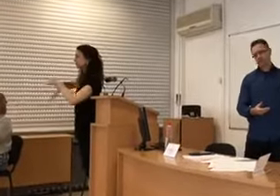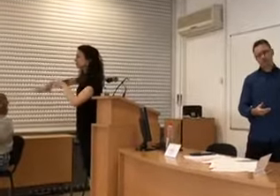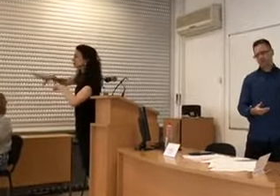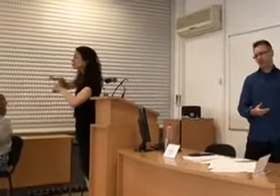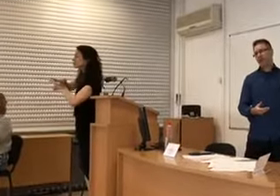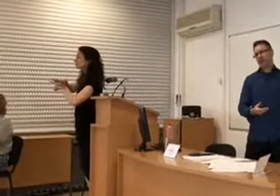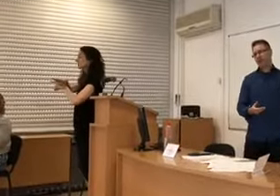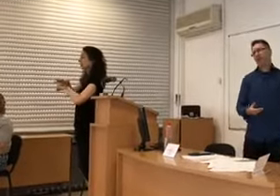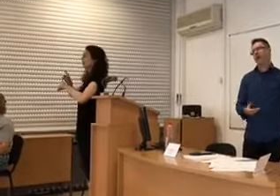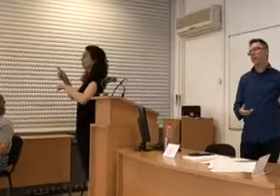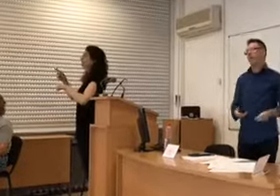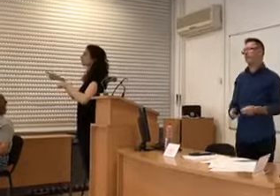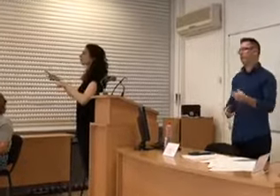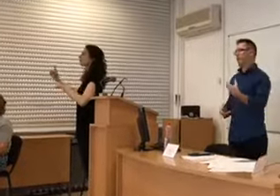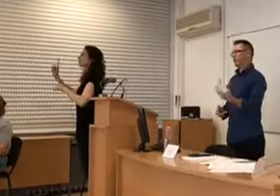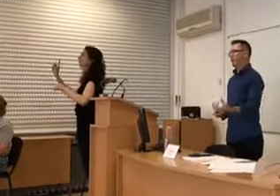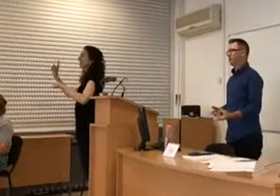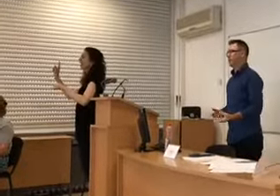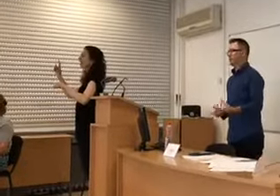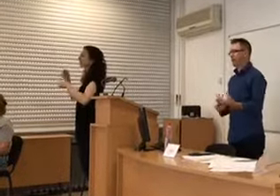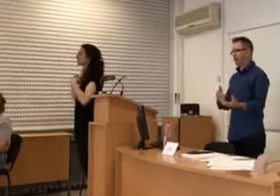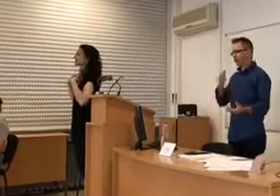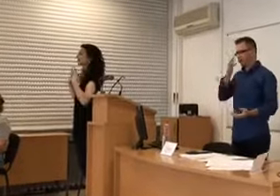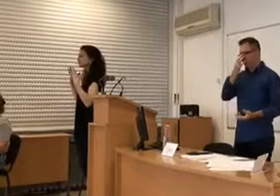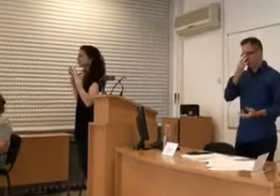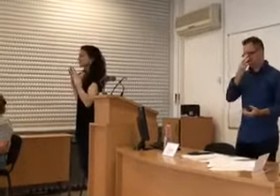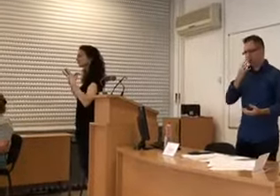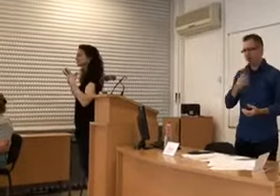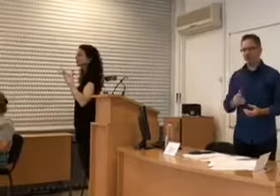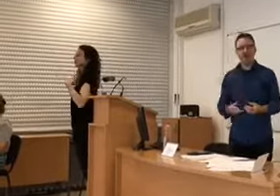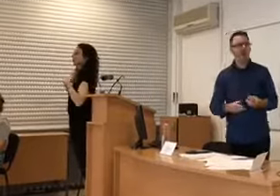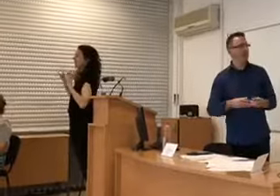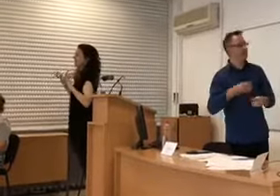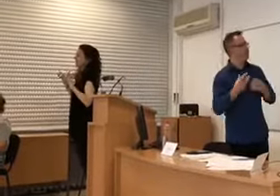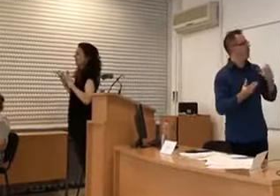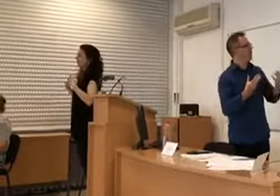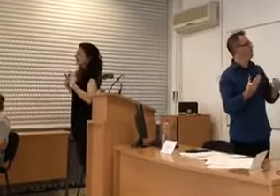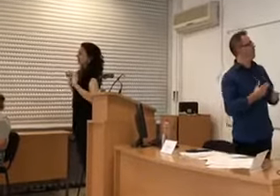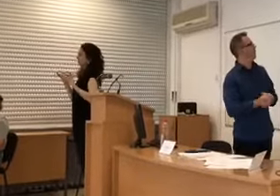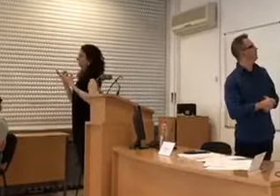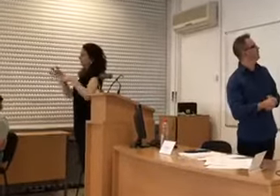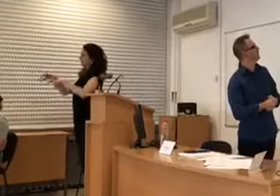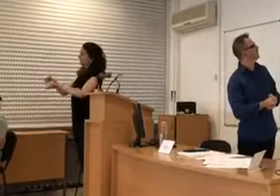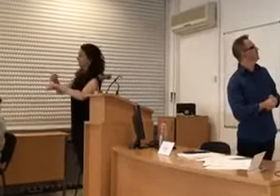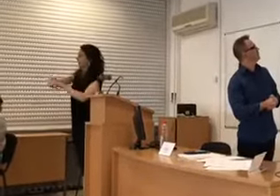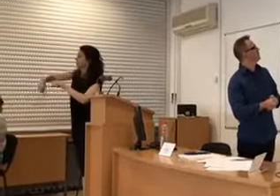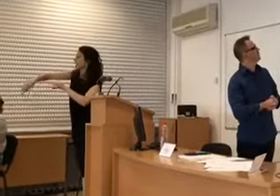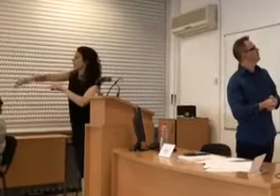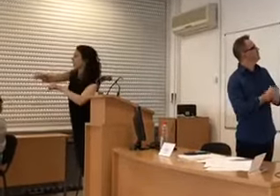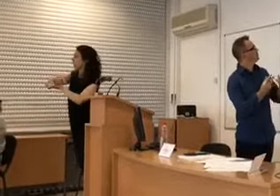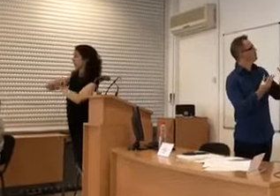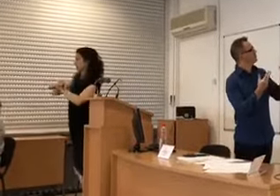is just a name of one website, very famous, showing